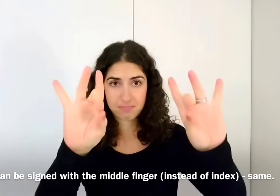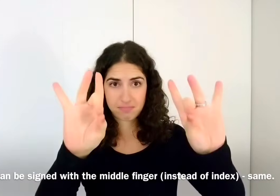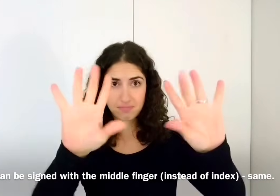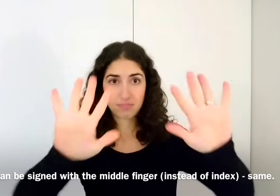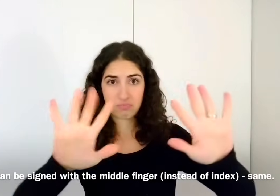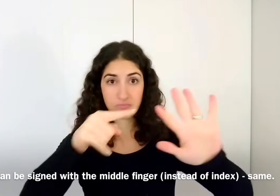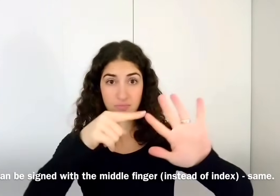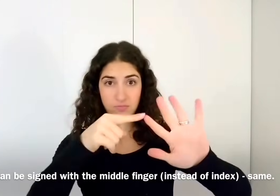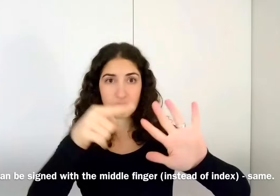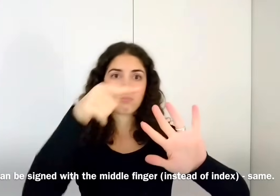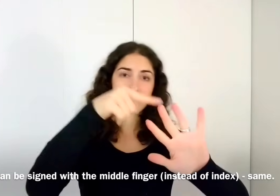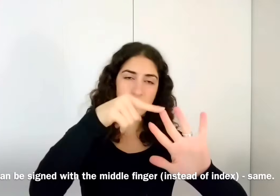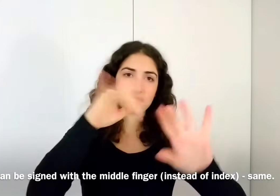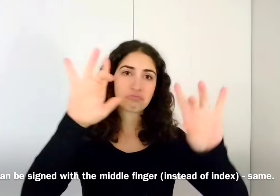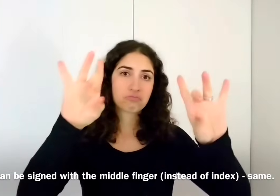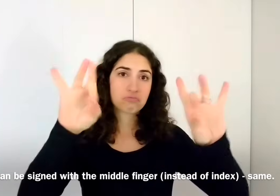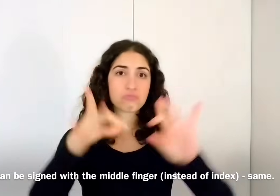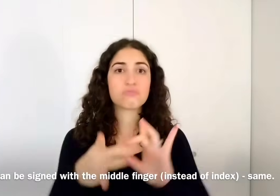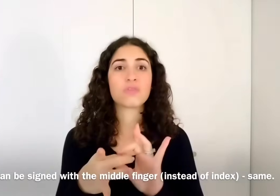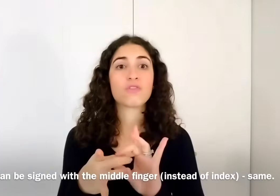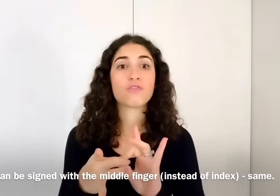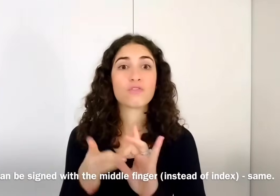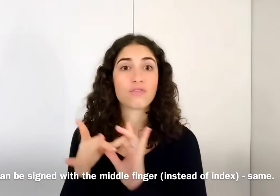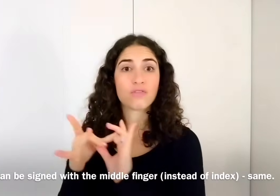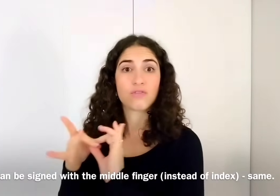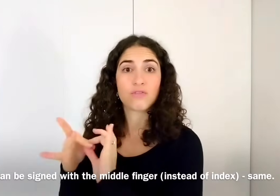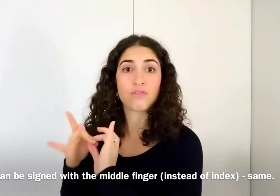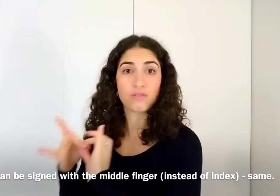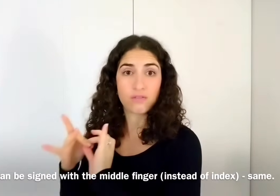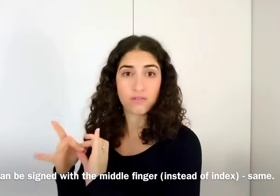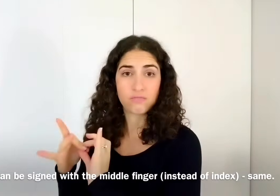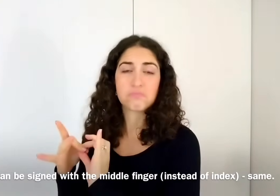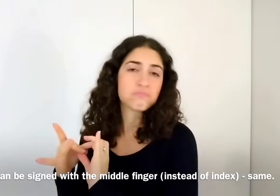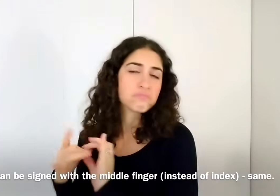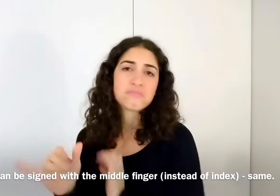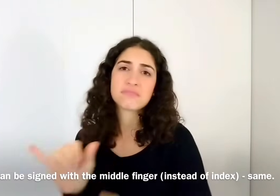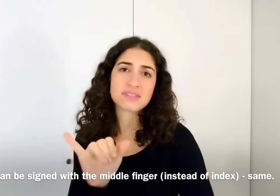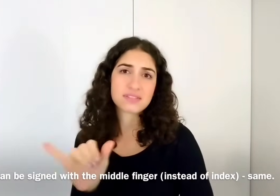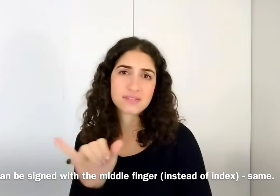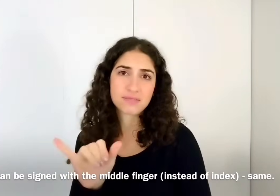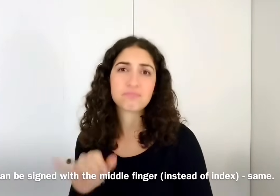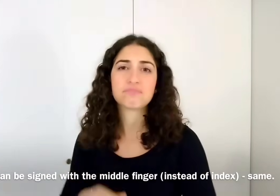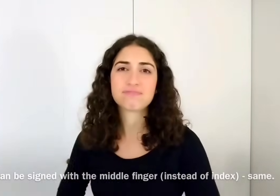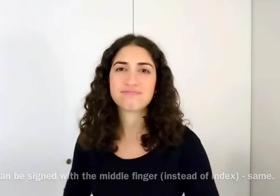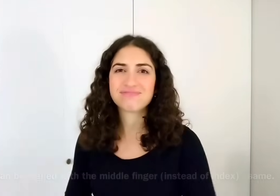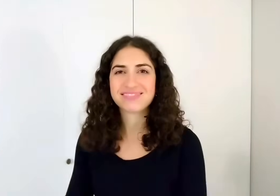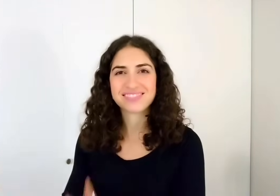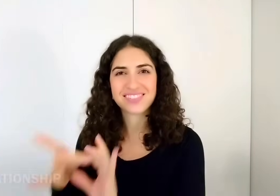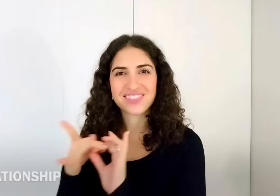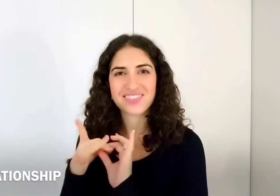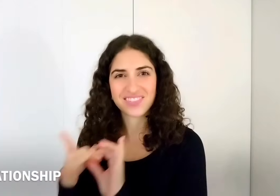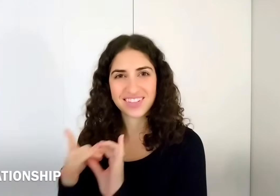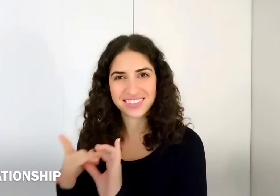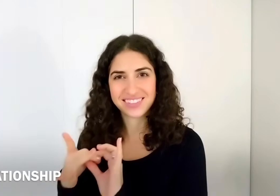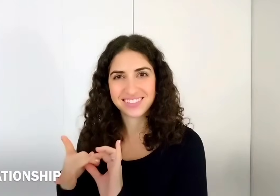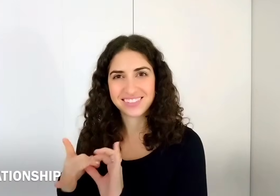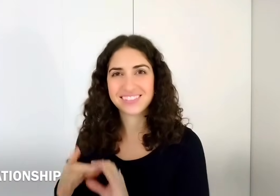Or you can use this finger instead, either the index or the middle, relationship. You may see it both ways, same thing.